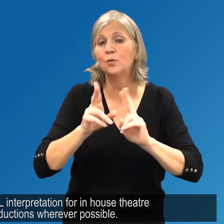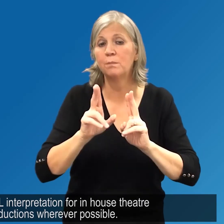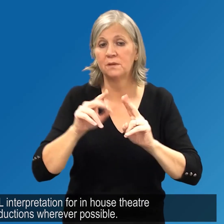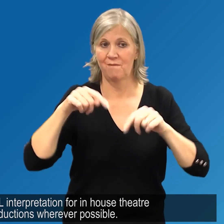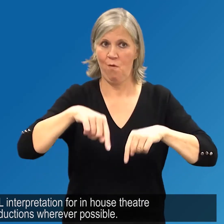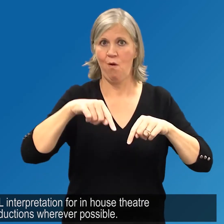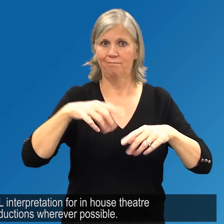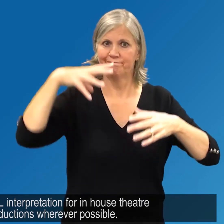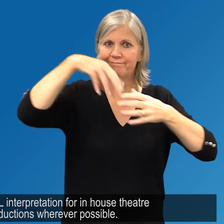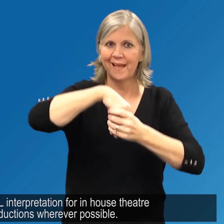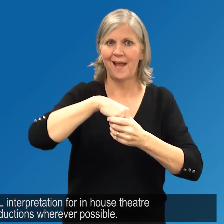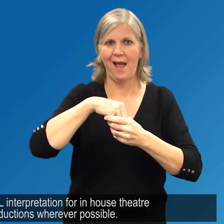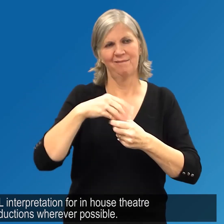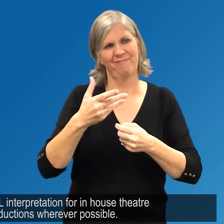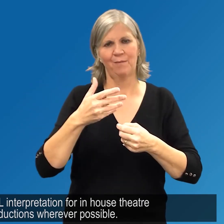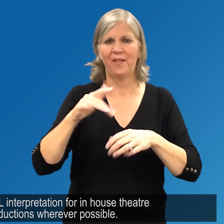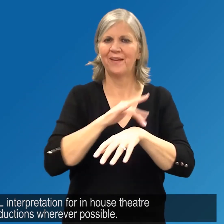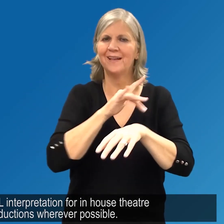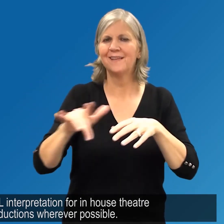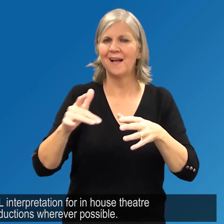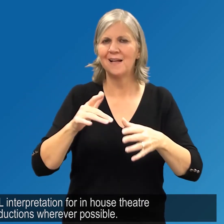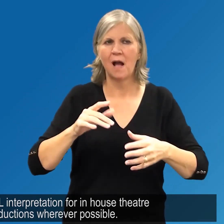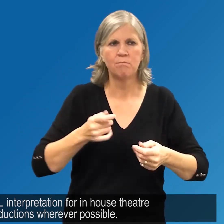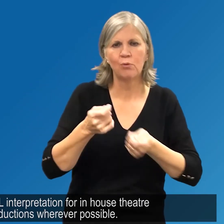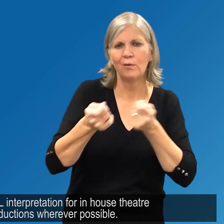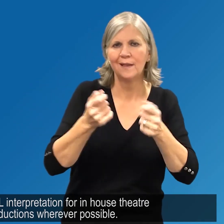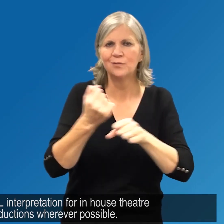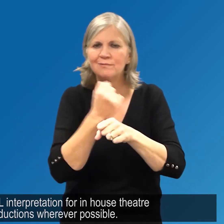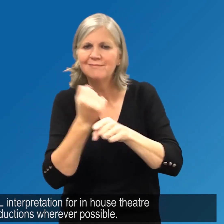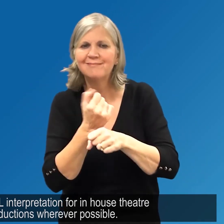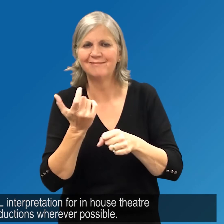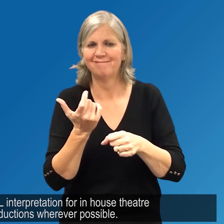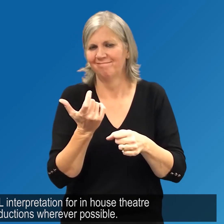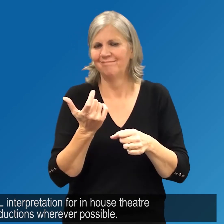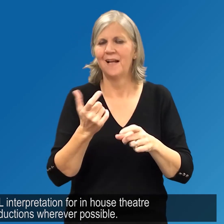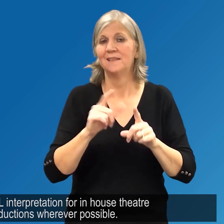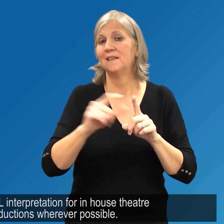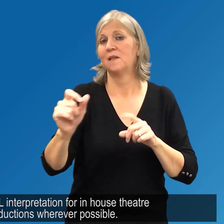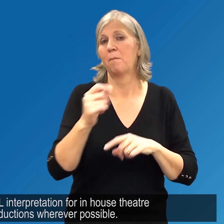Provide BSL interpretation for in-house theatre productions wherever possible.